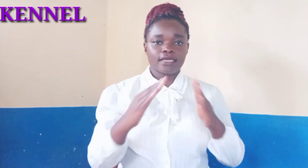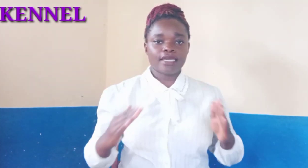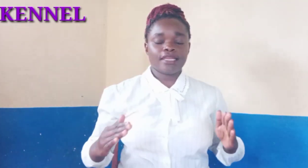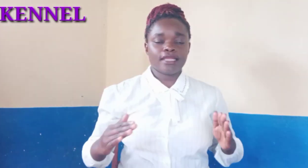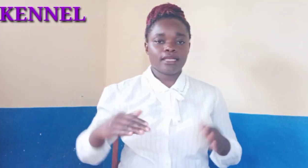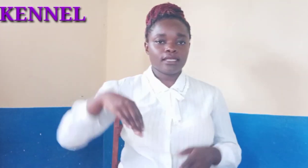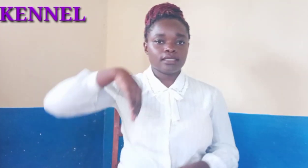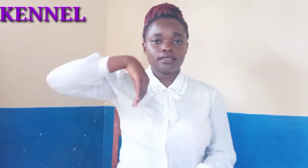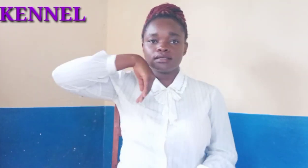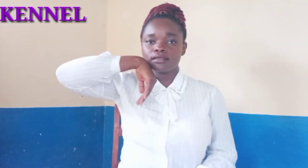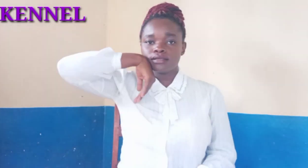Kennel.